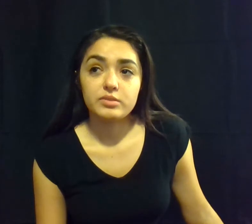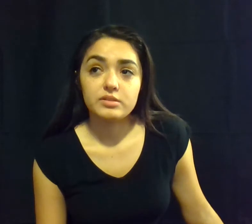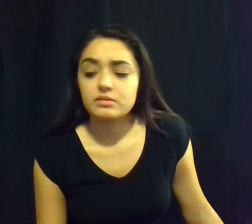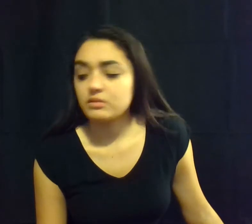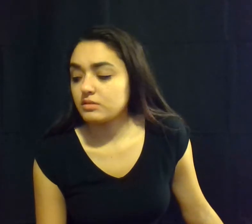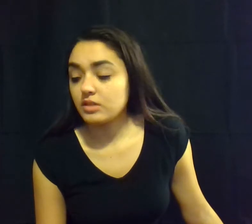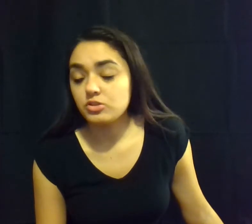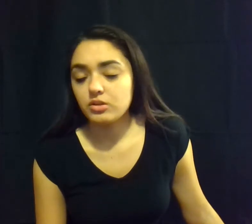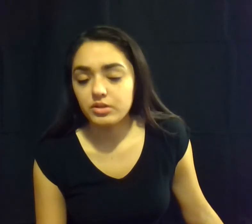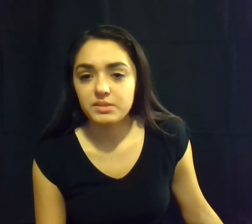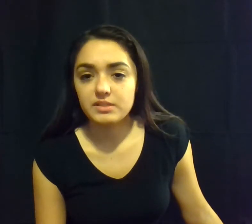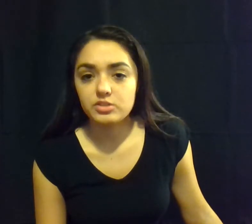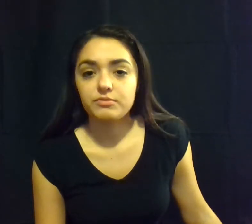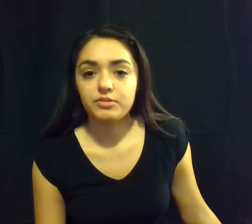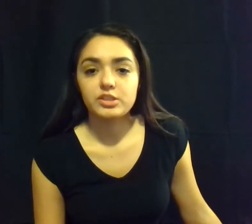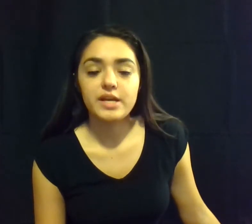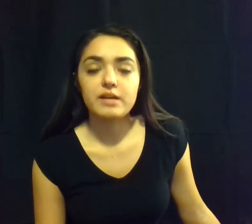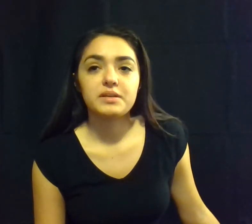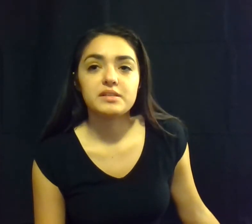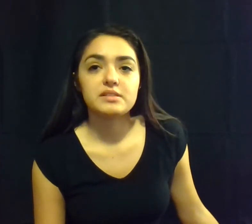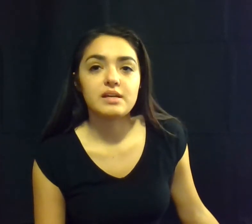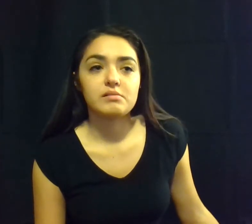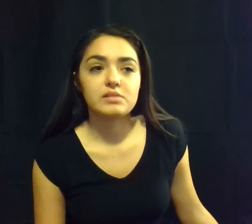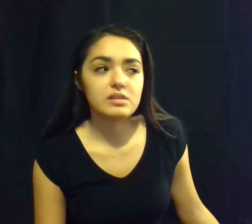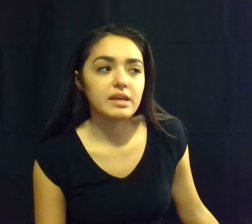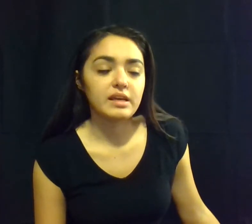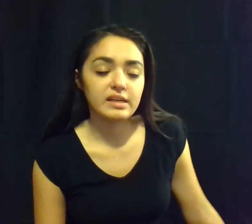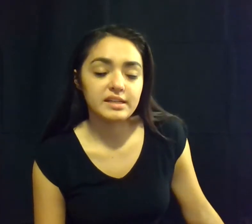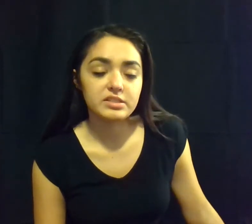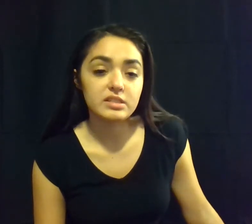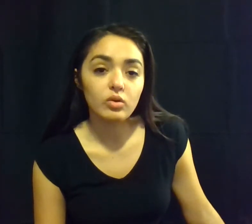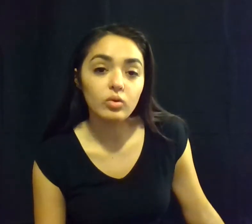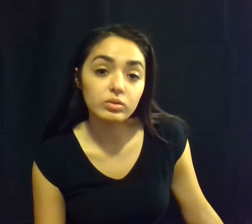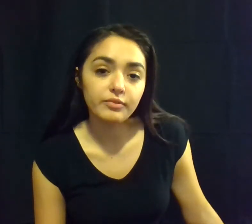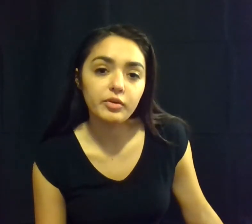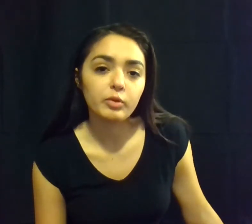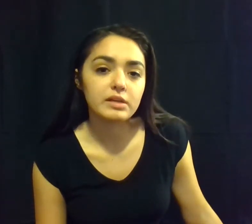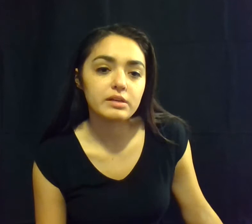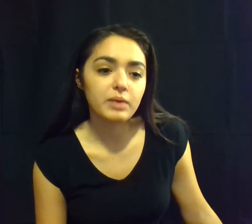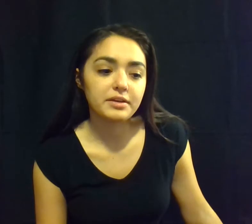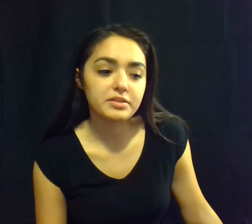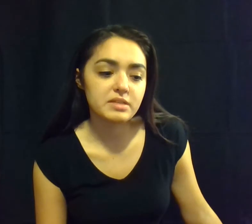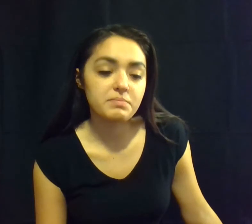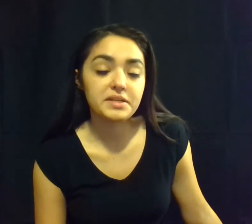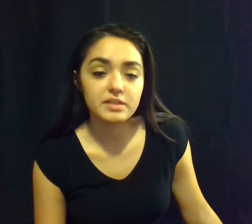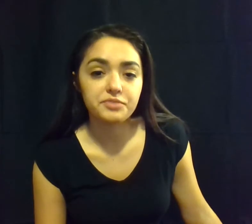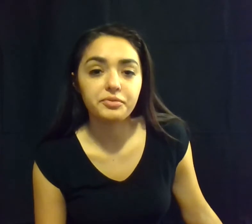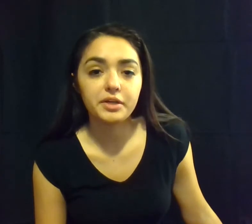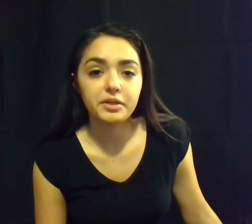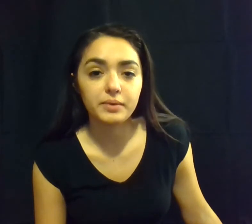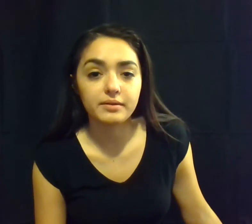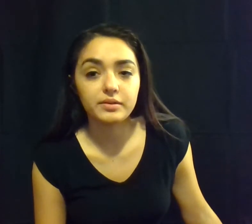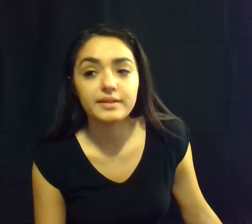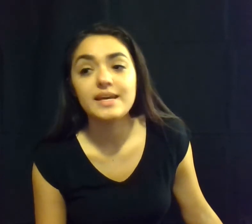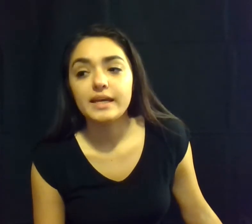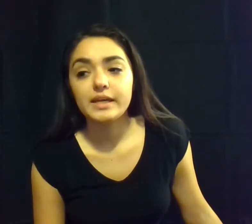was such a good position for the chair because I was looking and I could see the whole living room, and I could see my son running around, and he'd